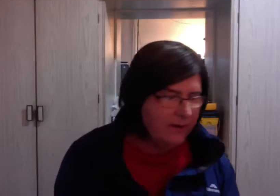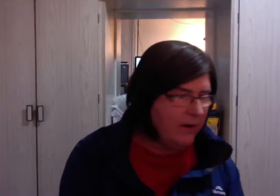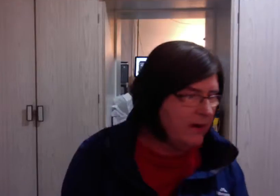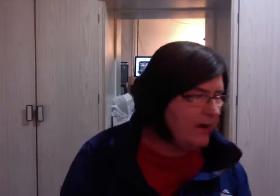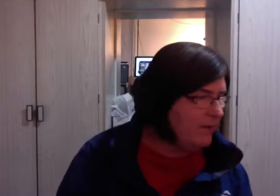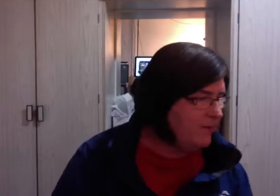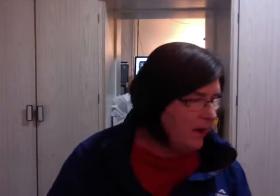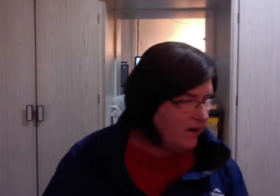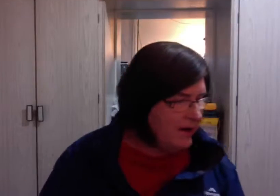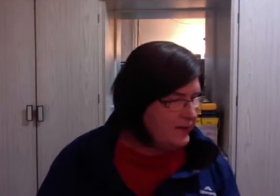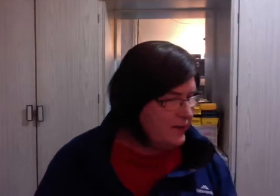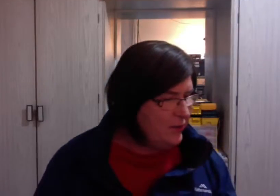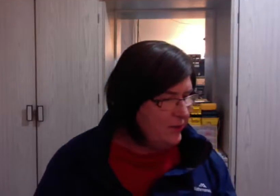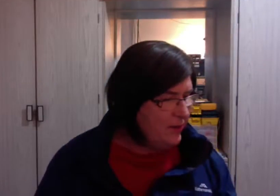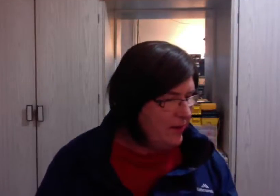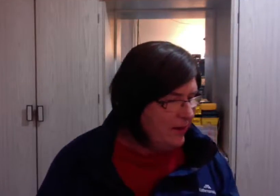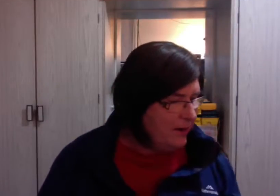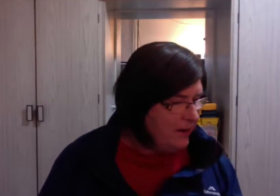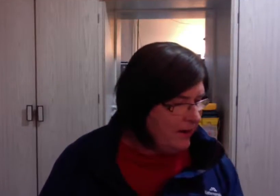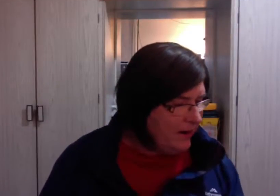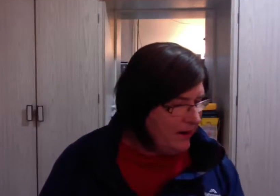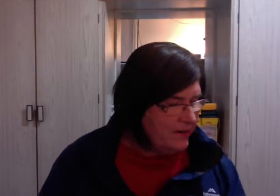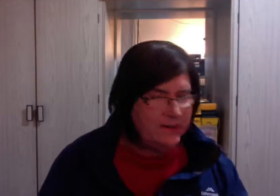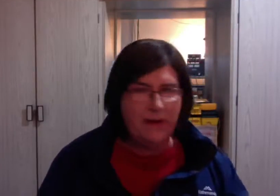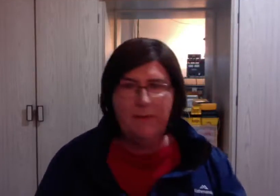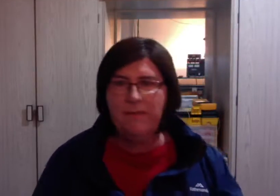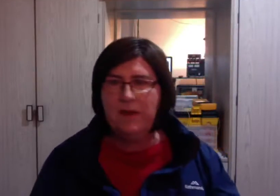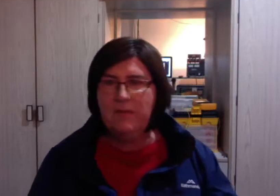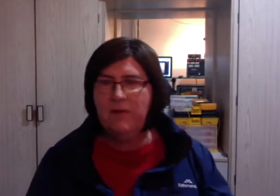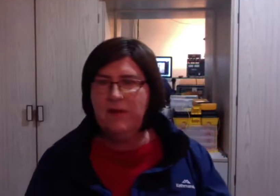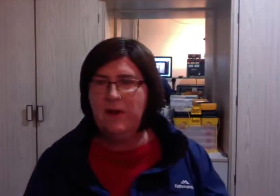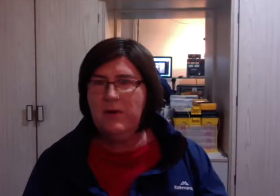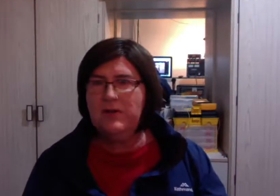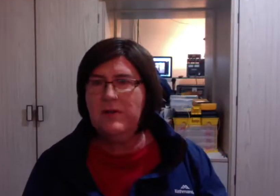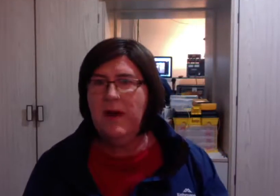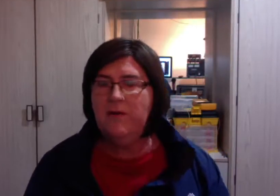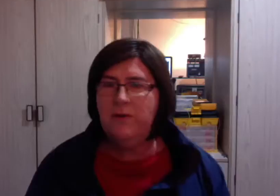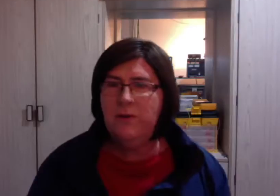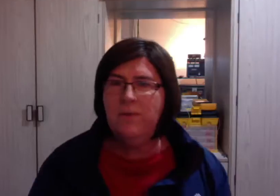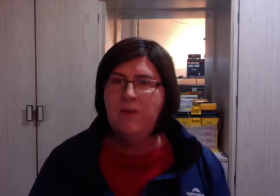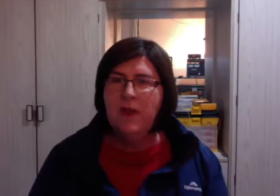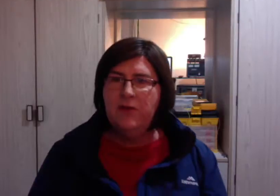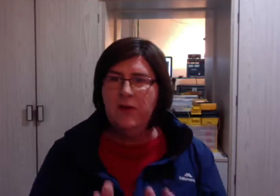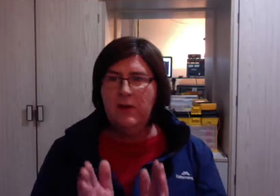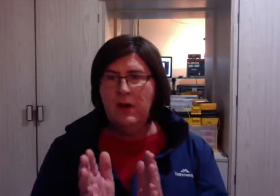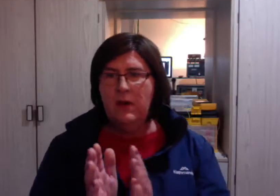Kerry, I'll get to you. And he's got a question about fuel. So